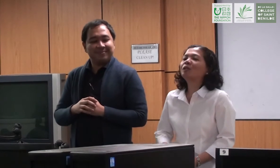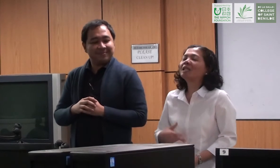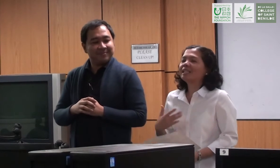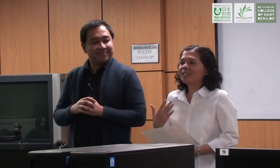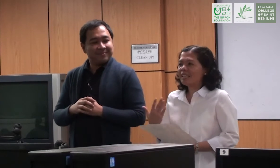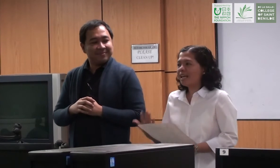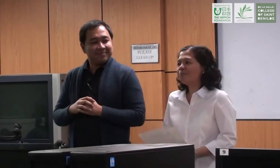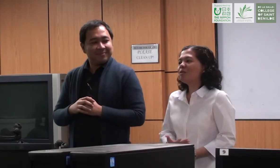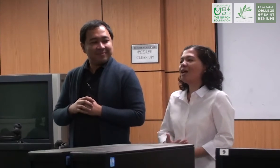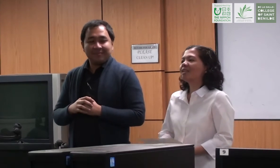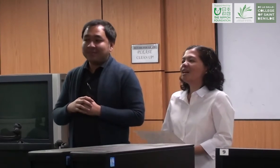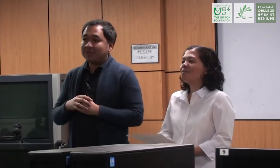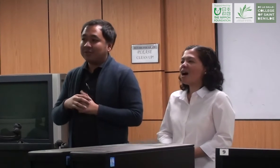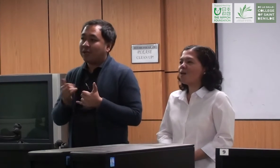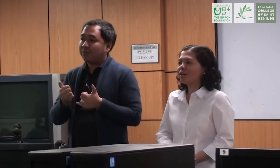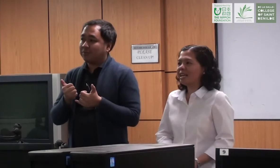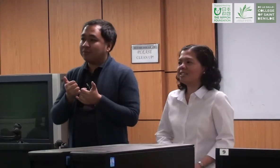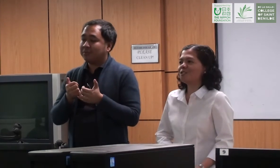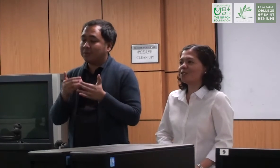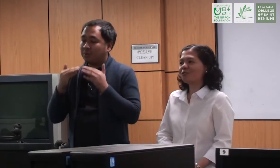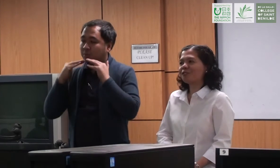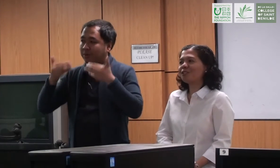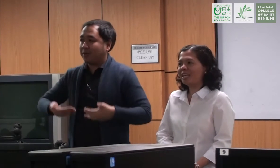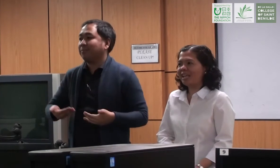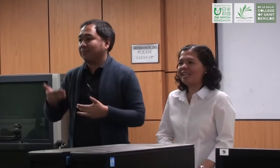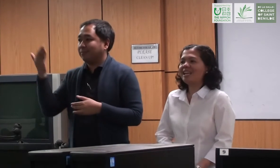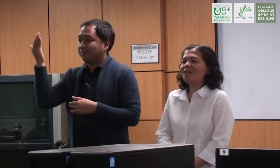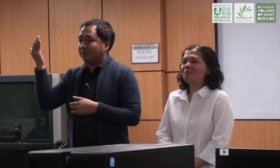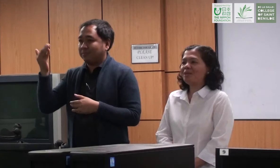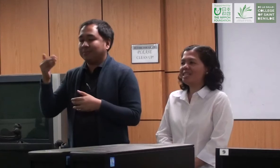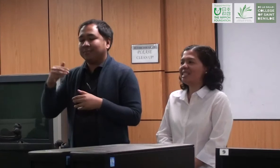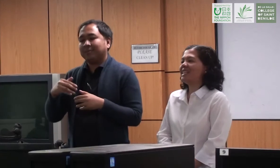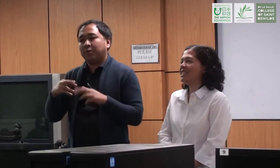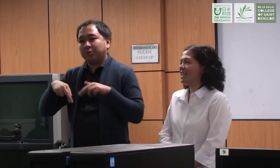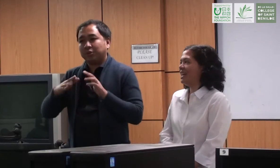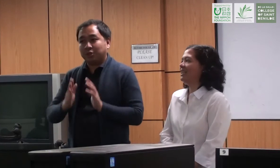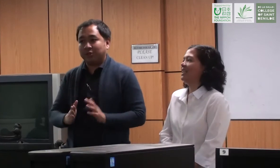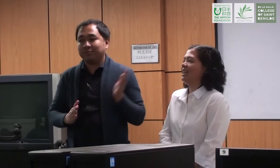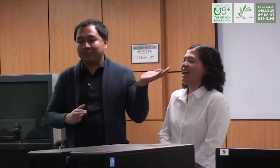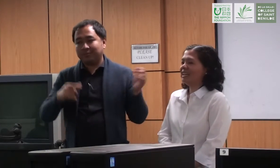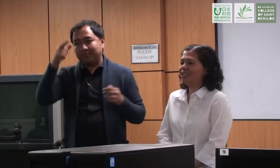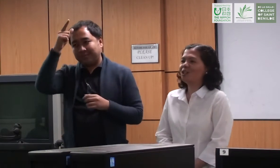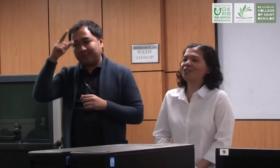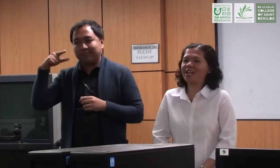So, help to welcome our guest researcher today, Ms. Hazel.